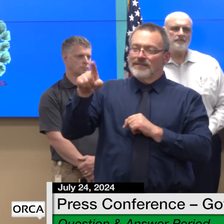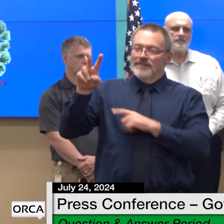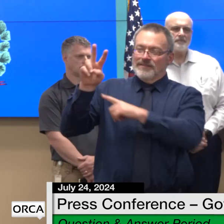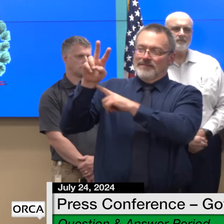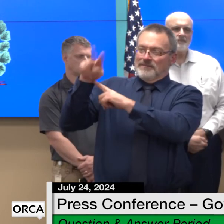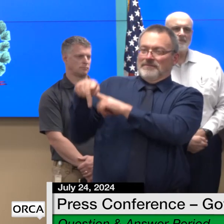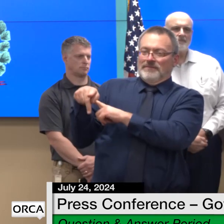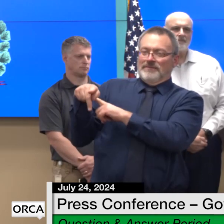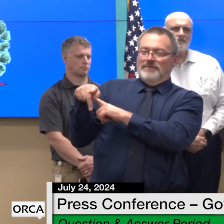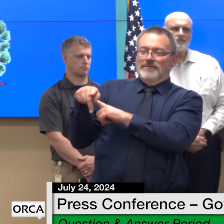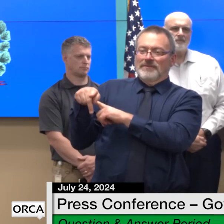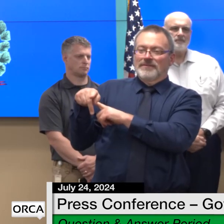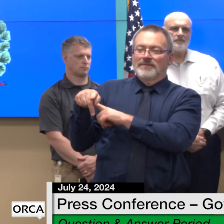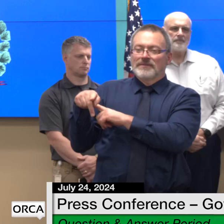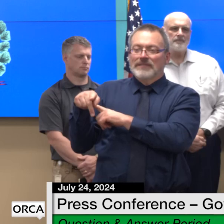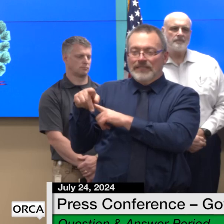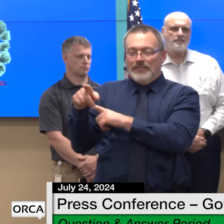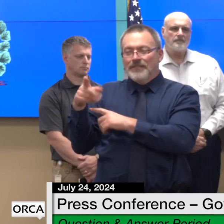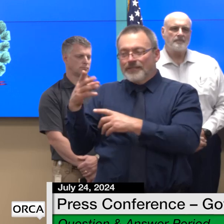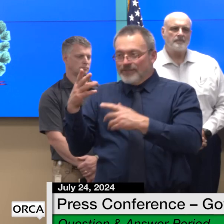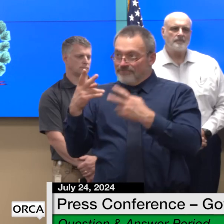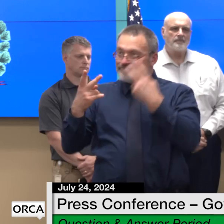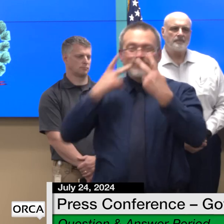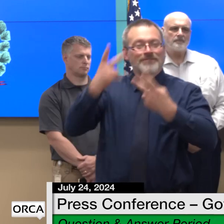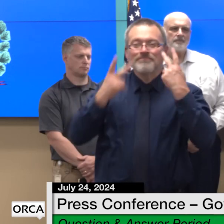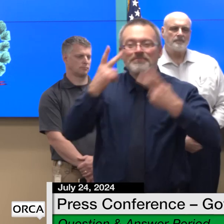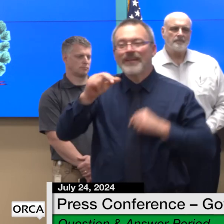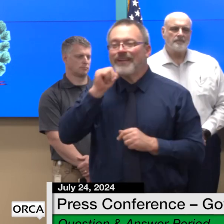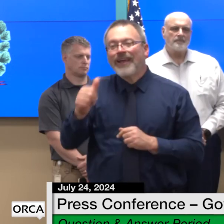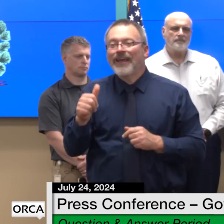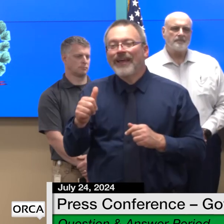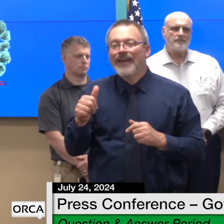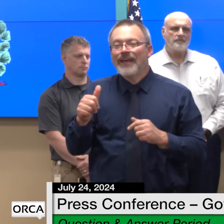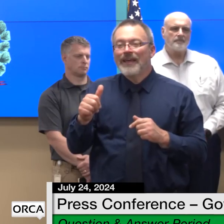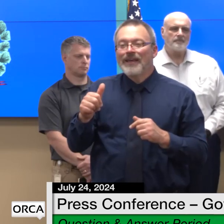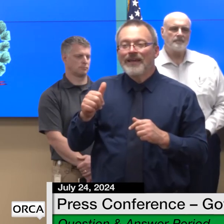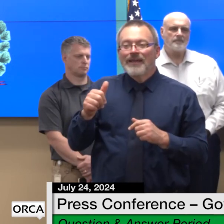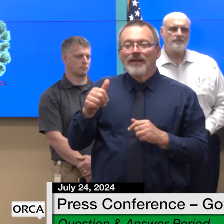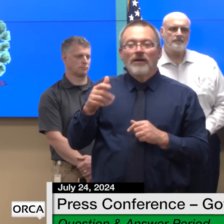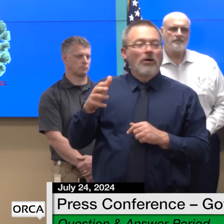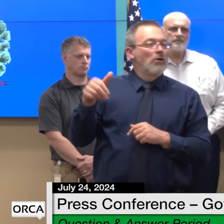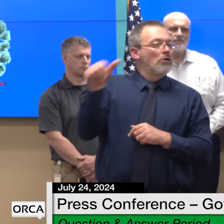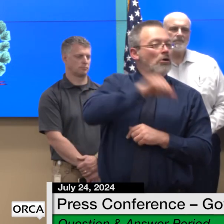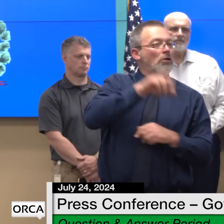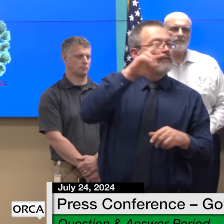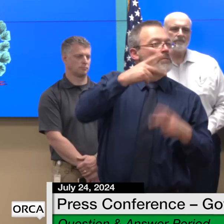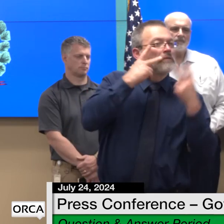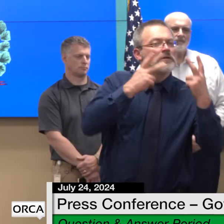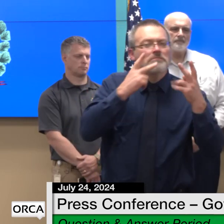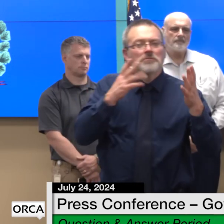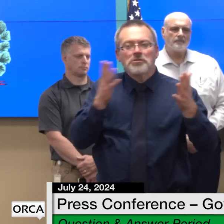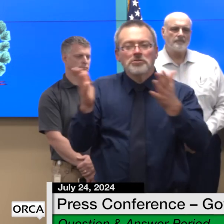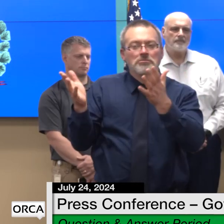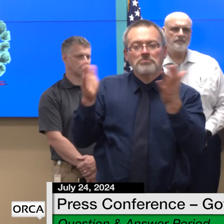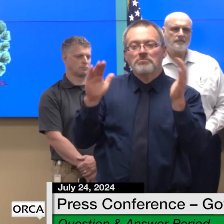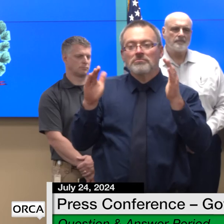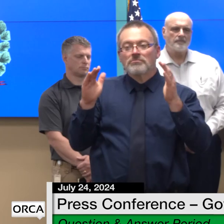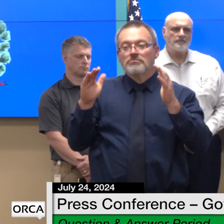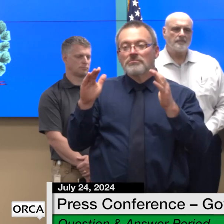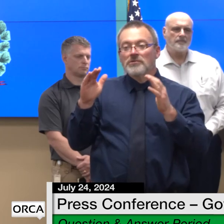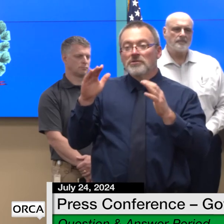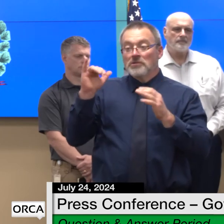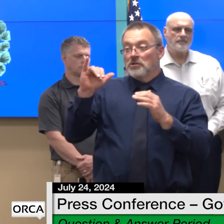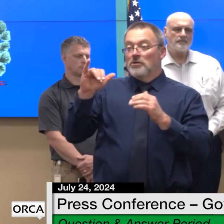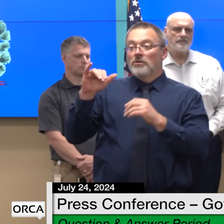been as visible as others that I've seen in recent history, whether it was Vice President Pence